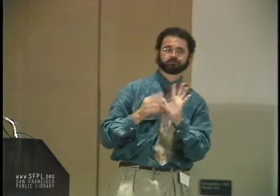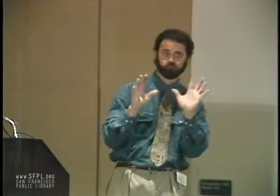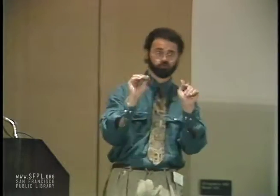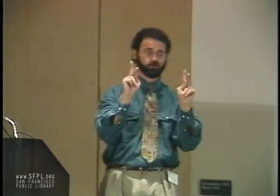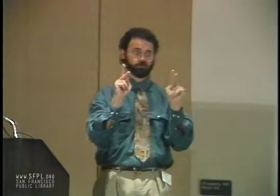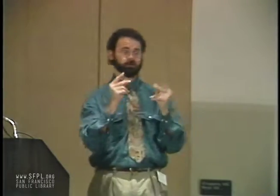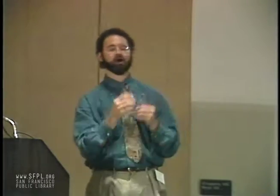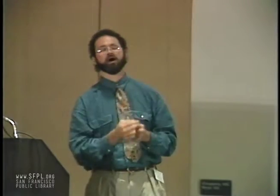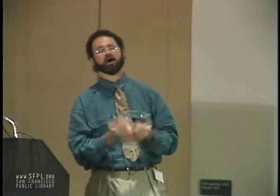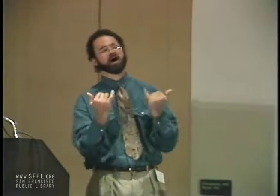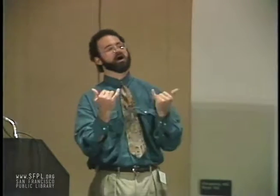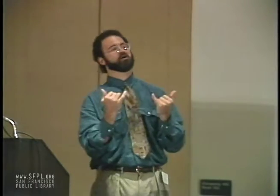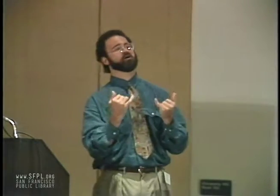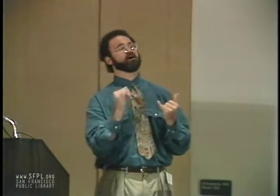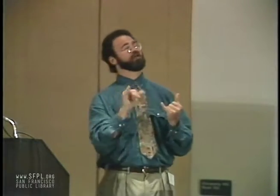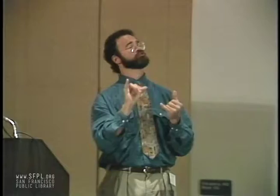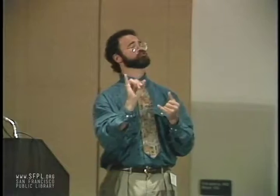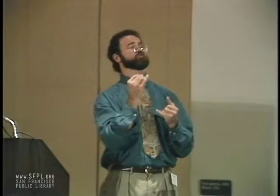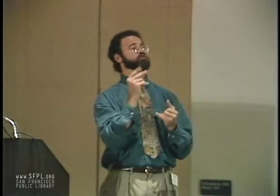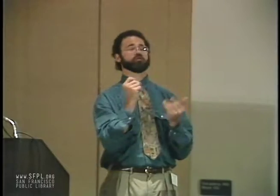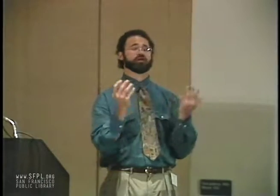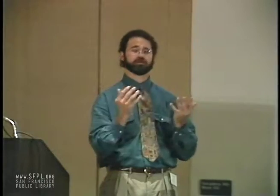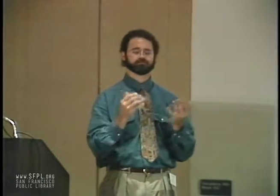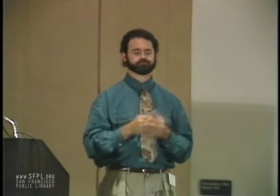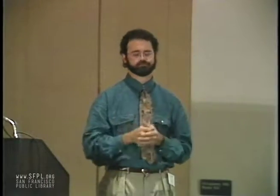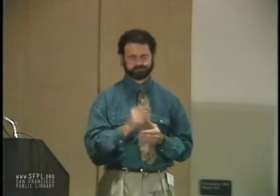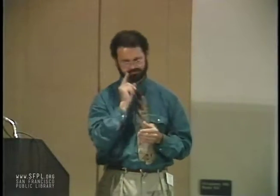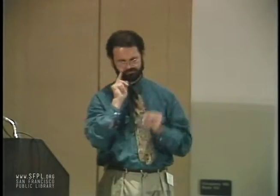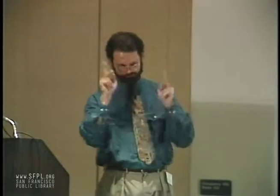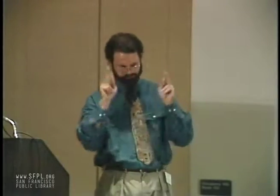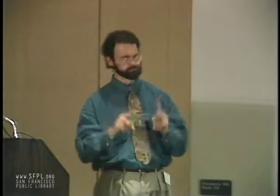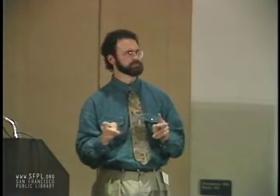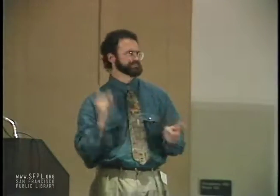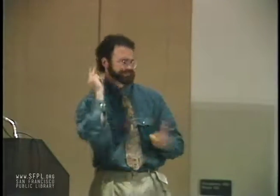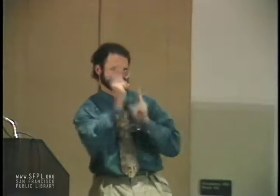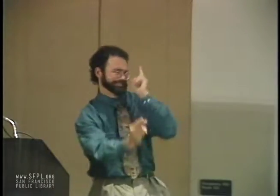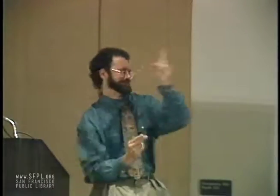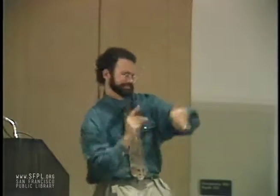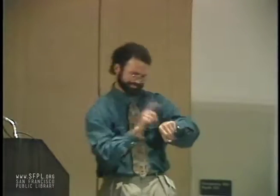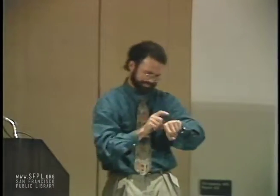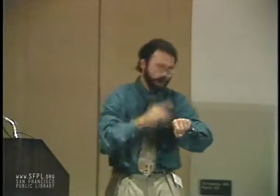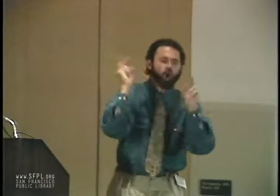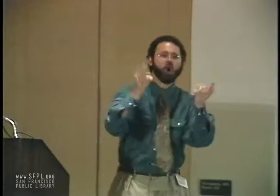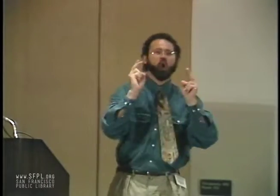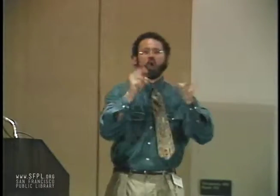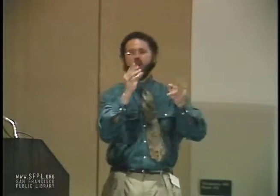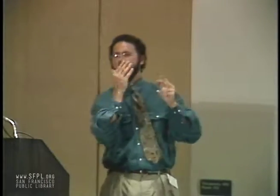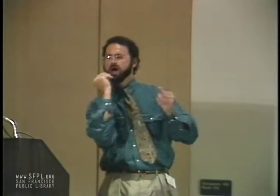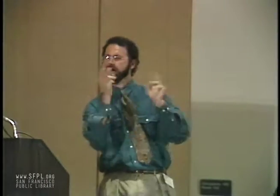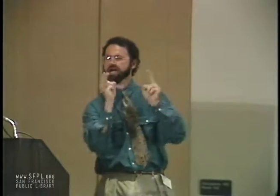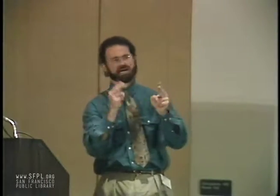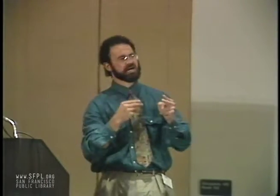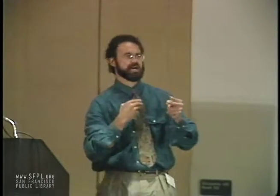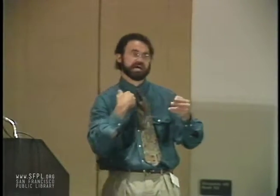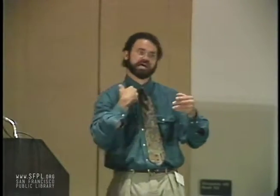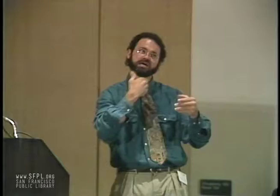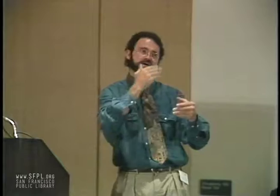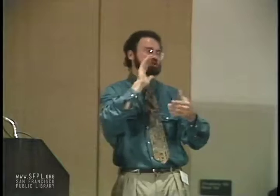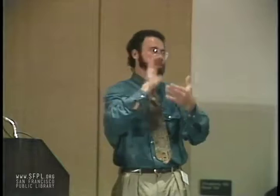Okay, so, but there's a difference in the sign. It's the same sign, but a different meaning for a railroad gate opening up or the sign but. One